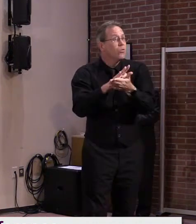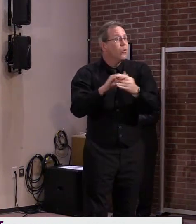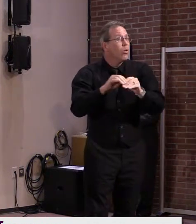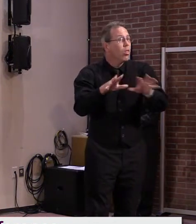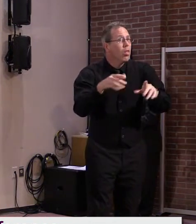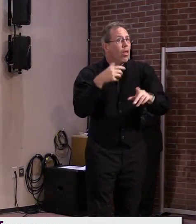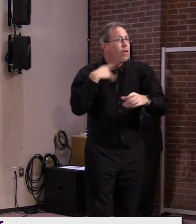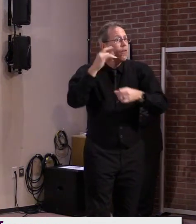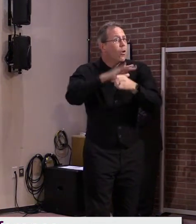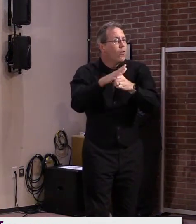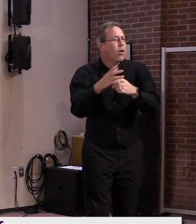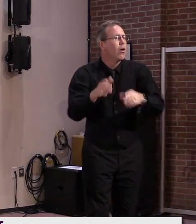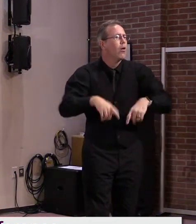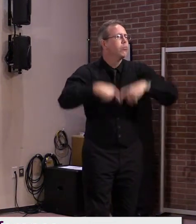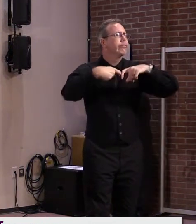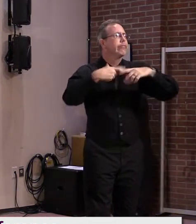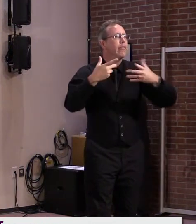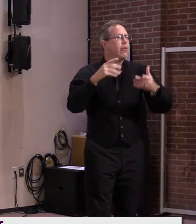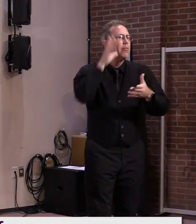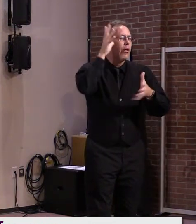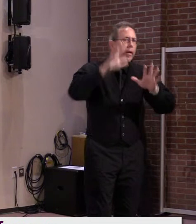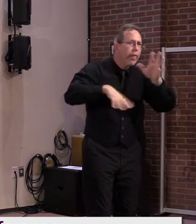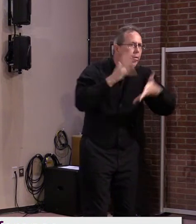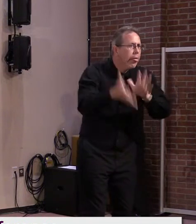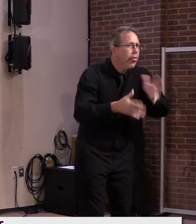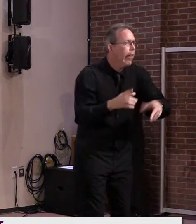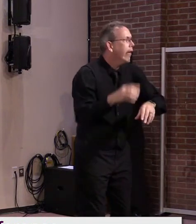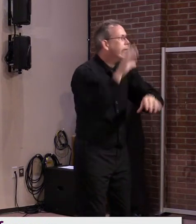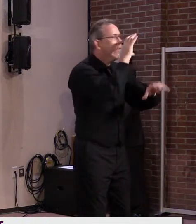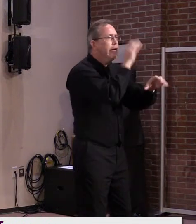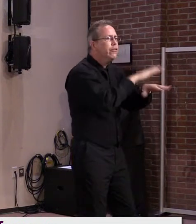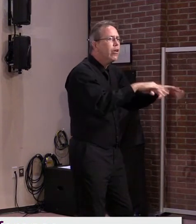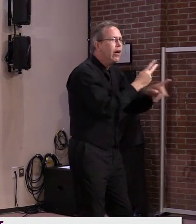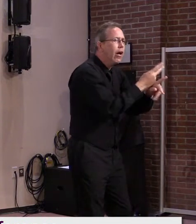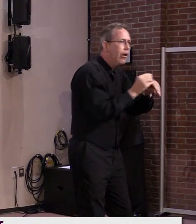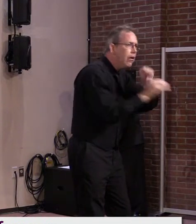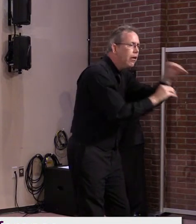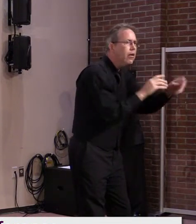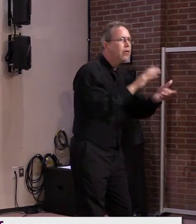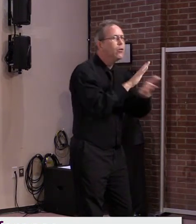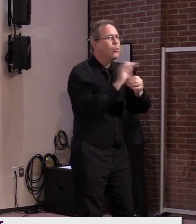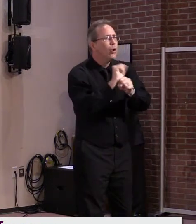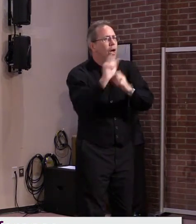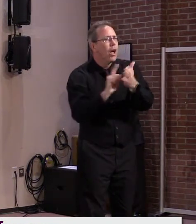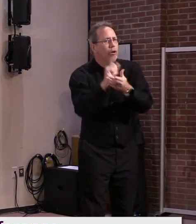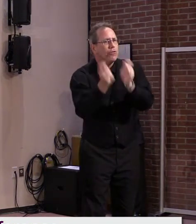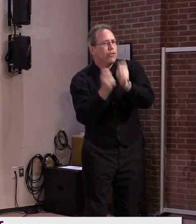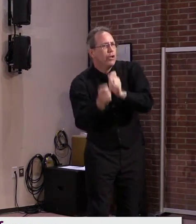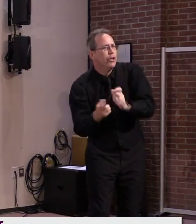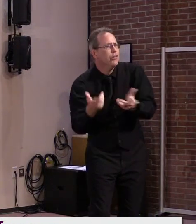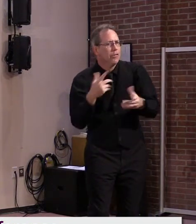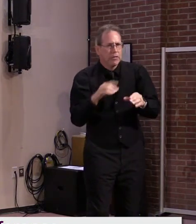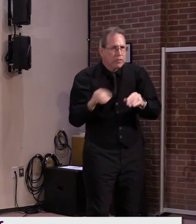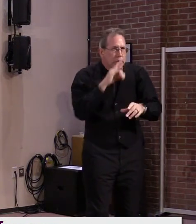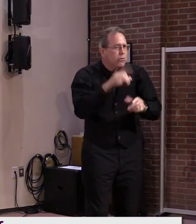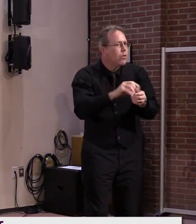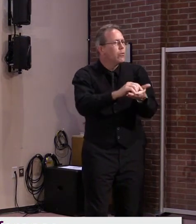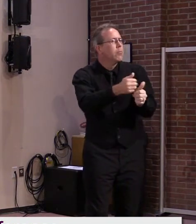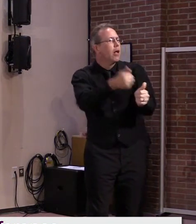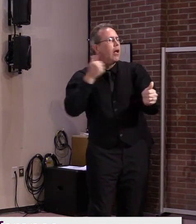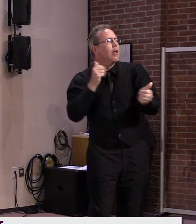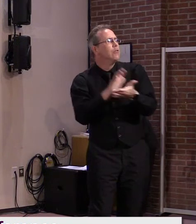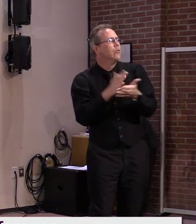submitted, the FDA will review for approval, and if that happens, we can begin vaccinating 5 to